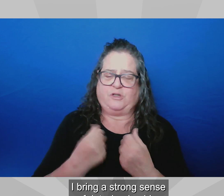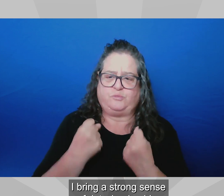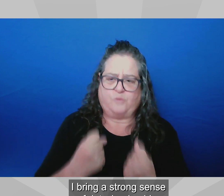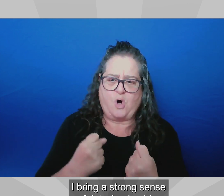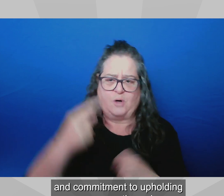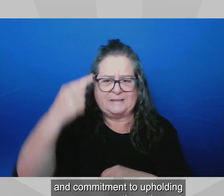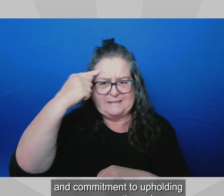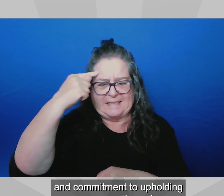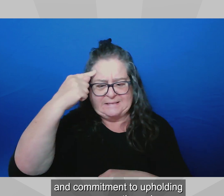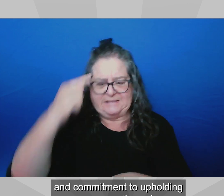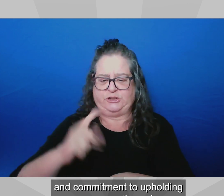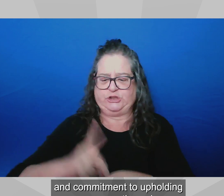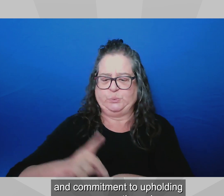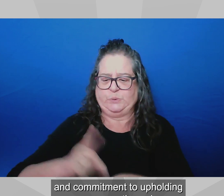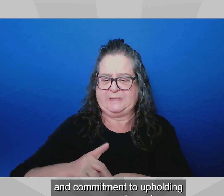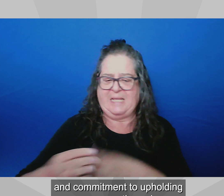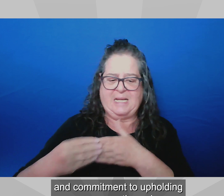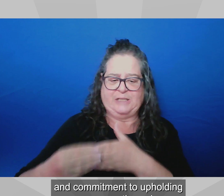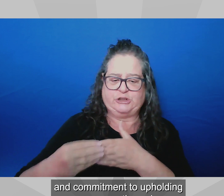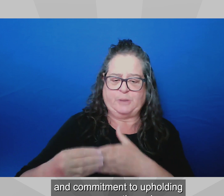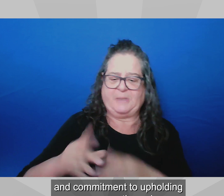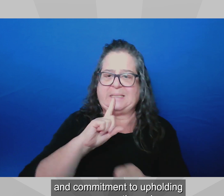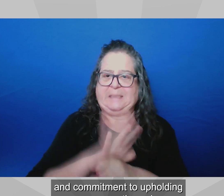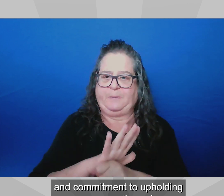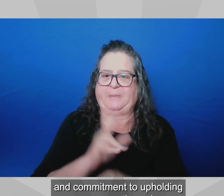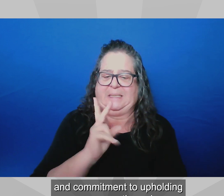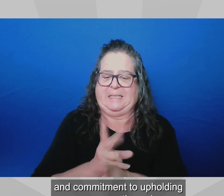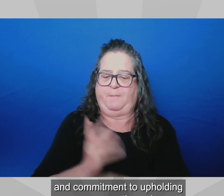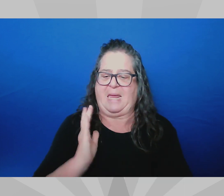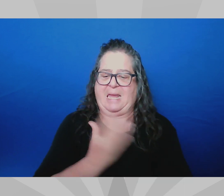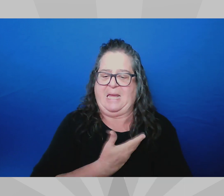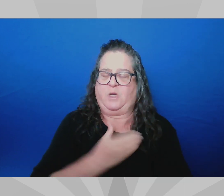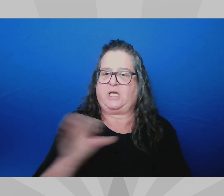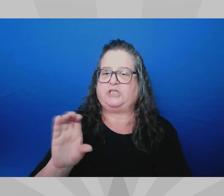leadership, and commitment to upholding our conservative values.